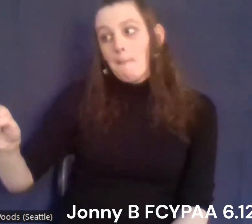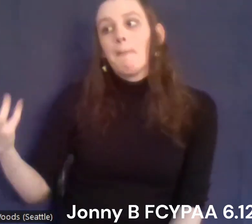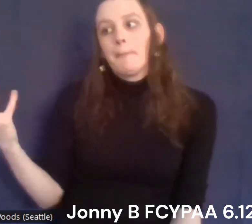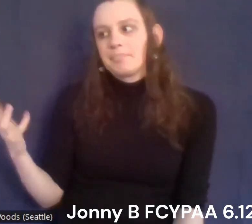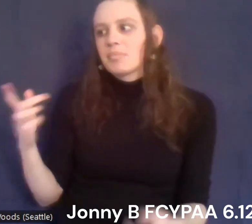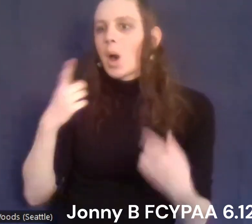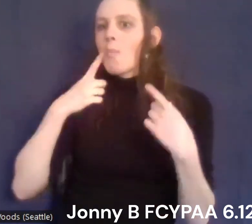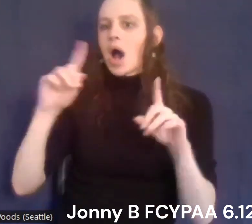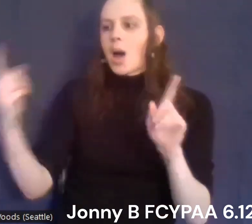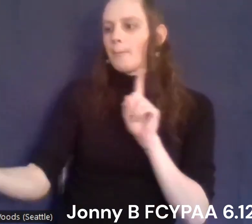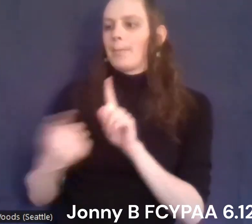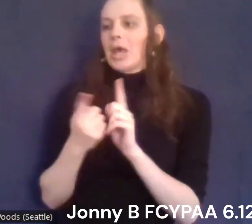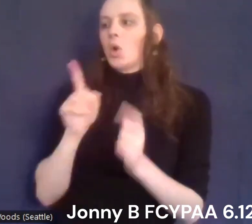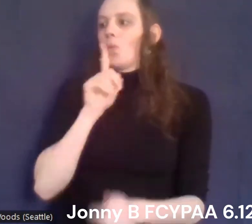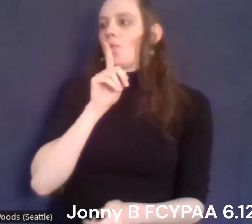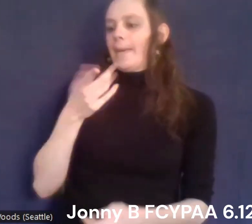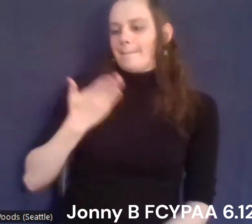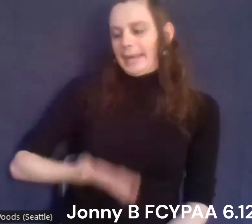the real me.